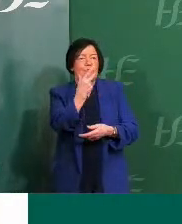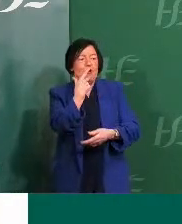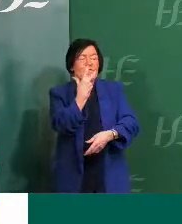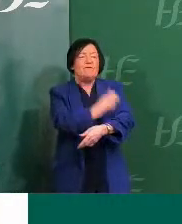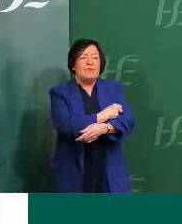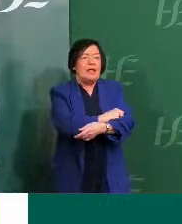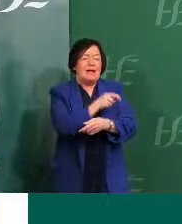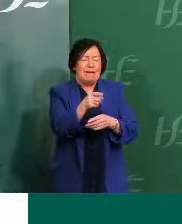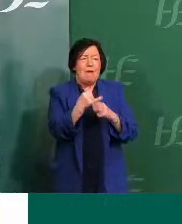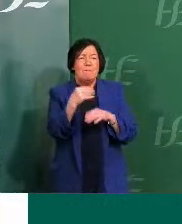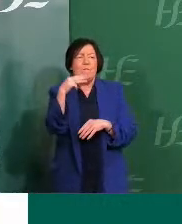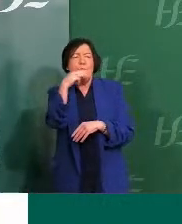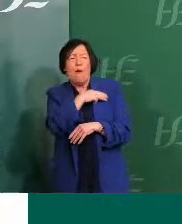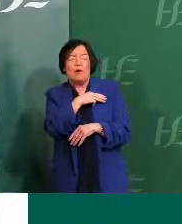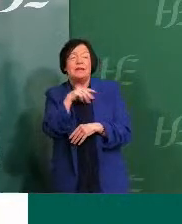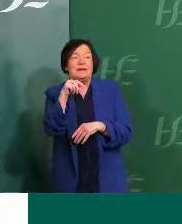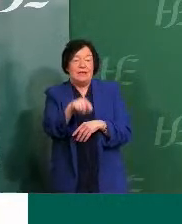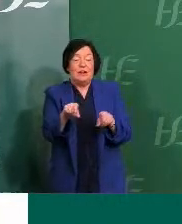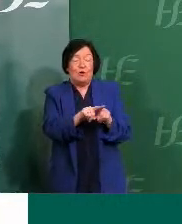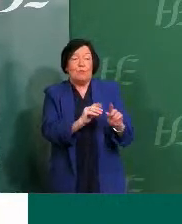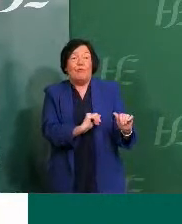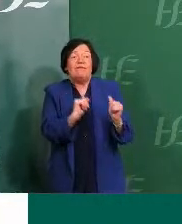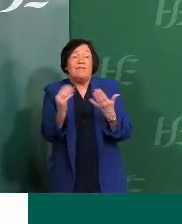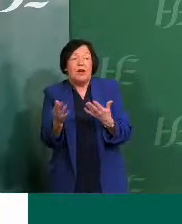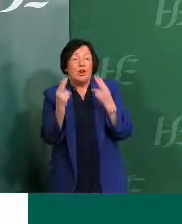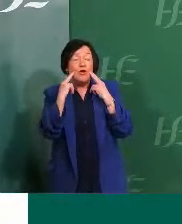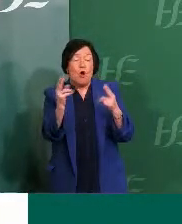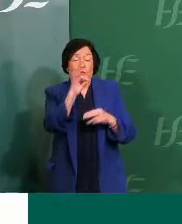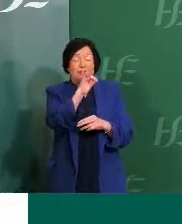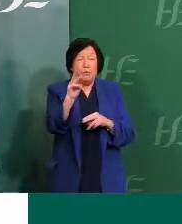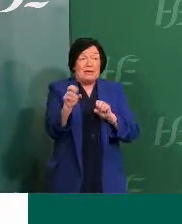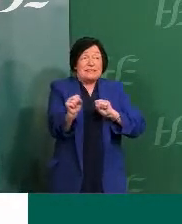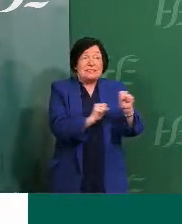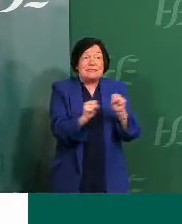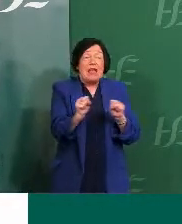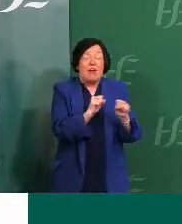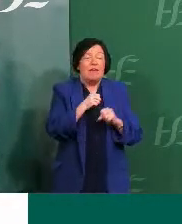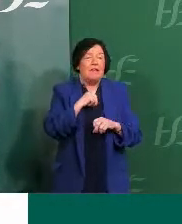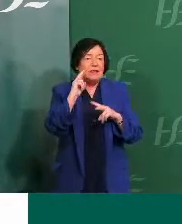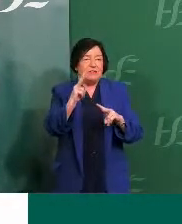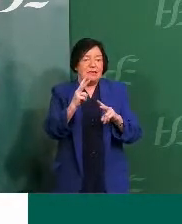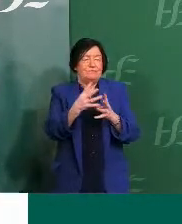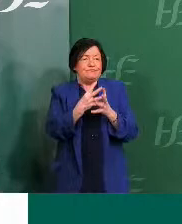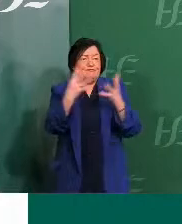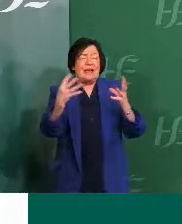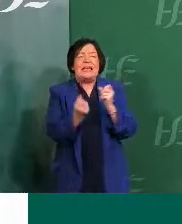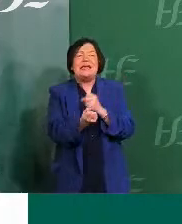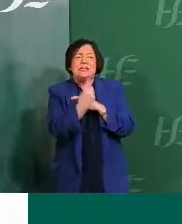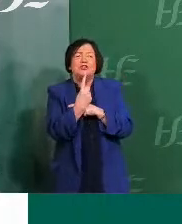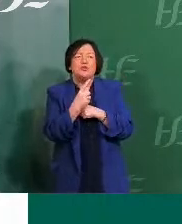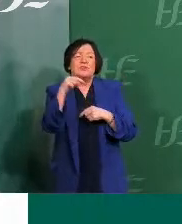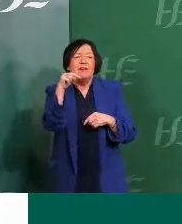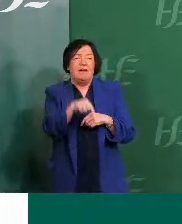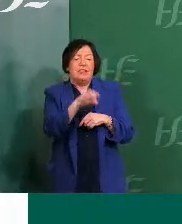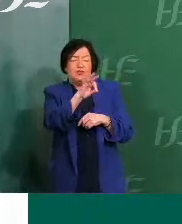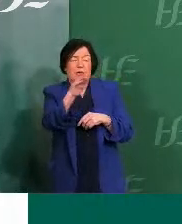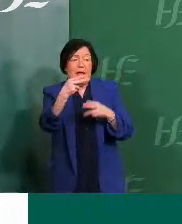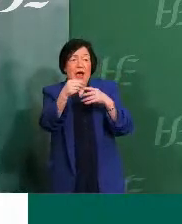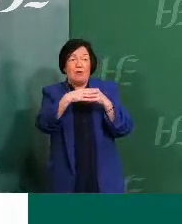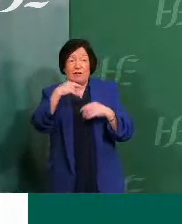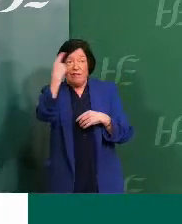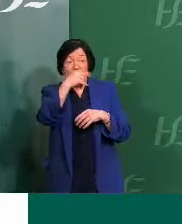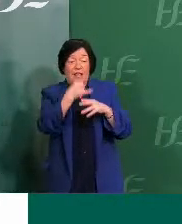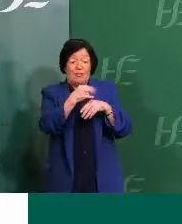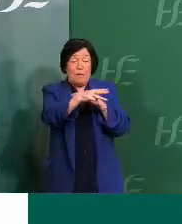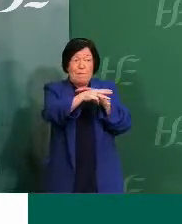to the vaccination programme. They are also providing normal GP services, and we've seen significant issues there in terms of our GP out of hours in the month